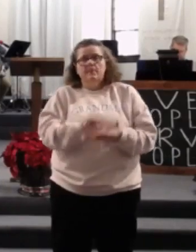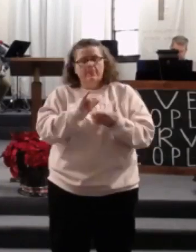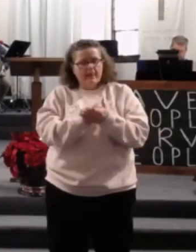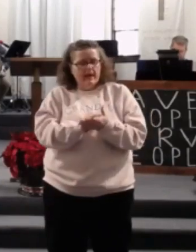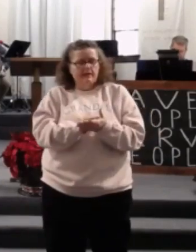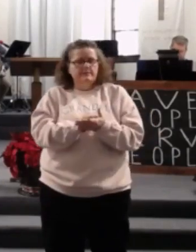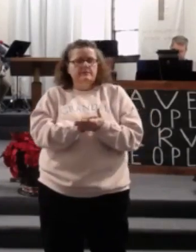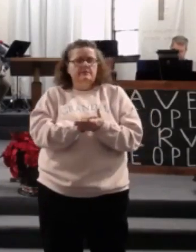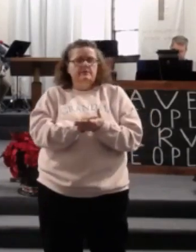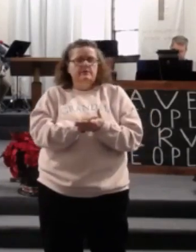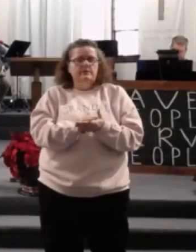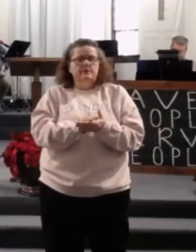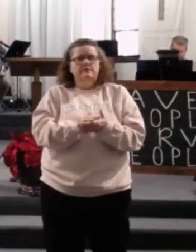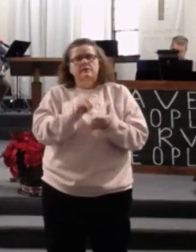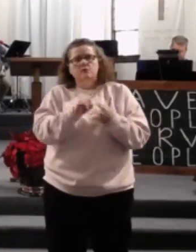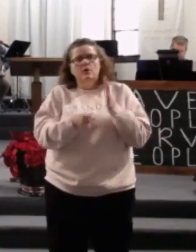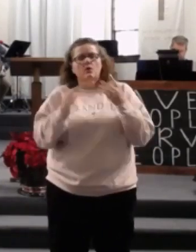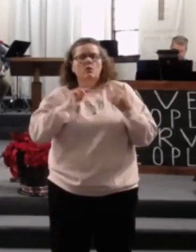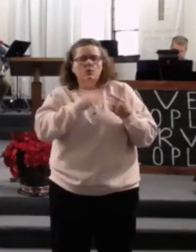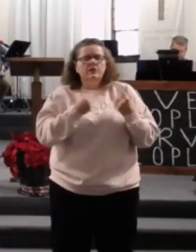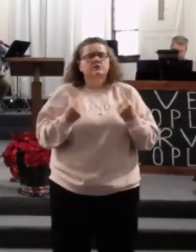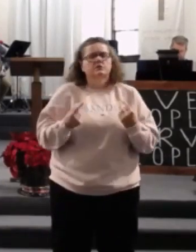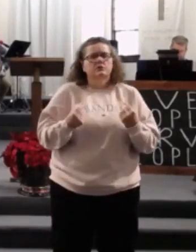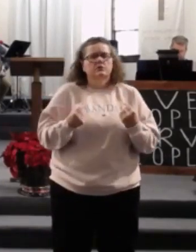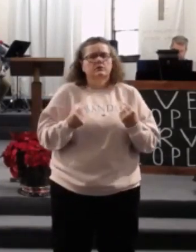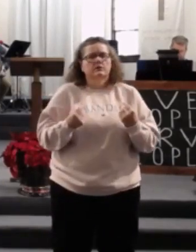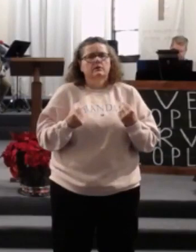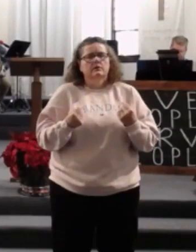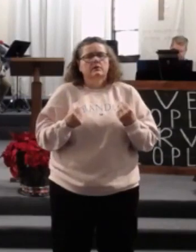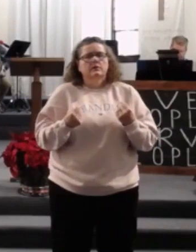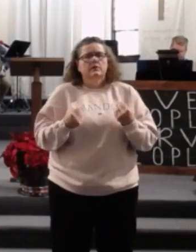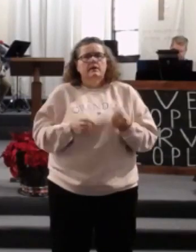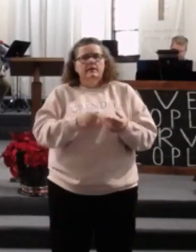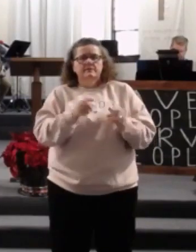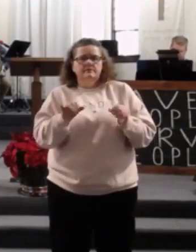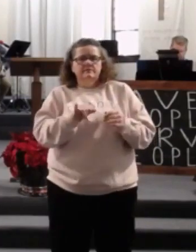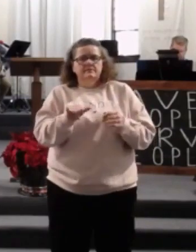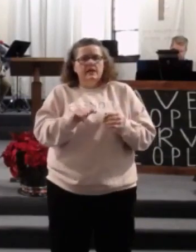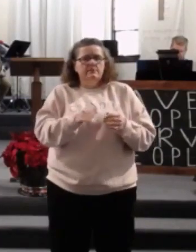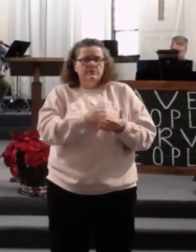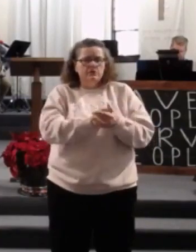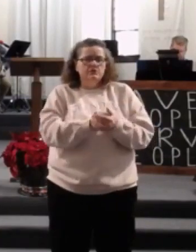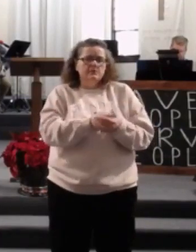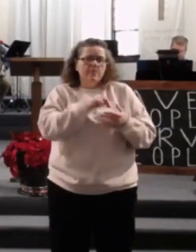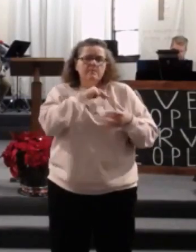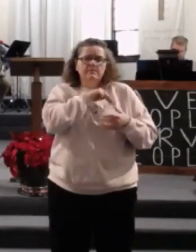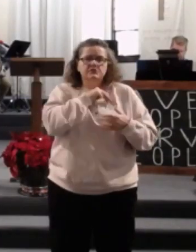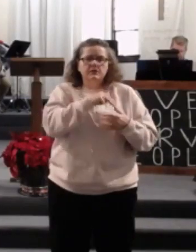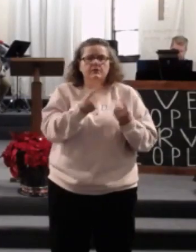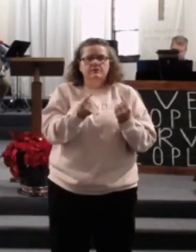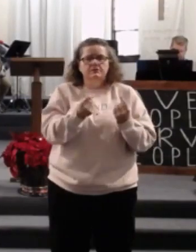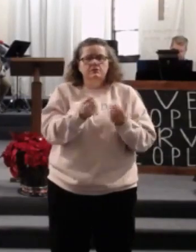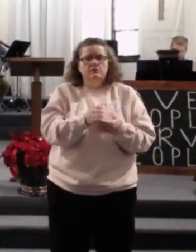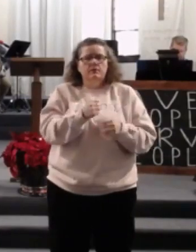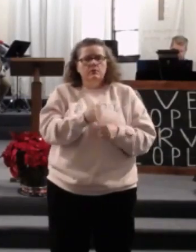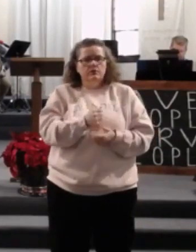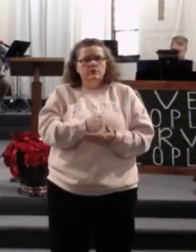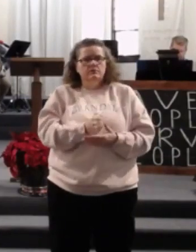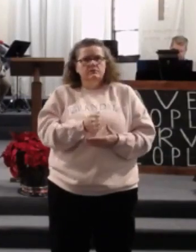That is what we do. That's what those missionaries do that we're supporting. That's what we do around here.